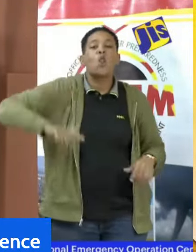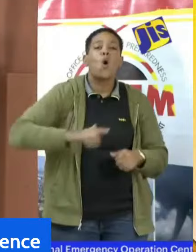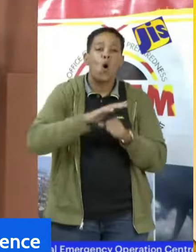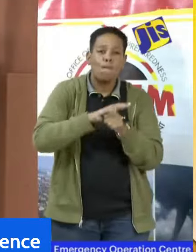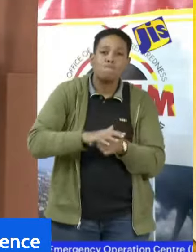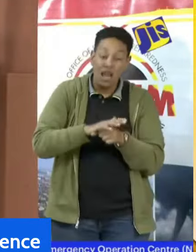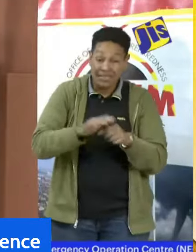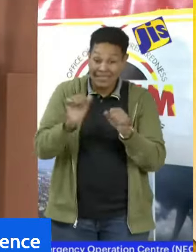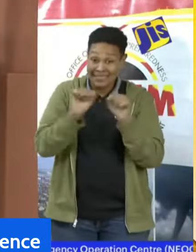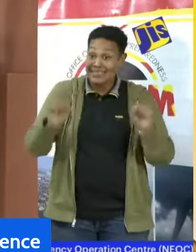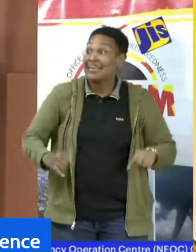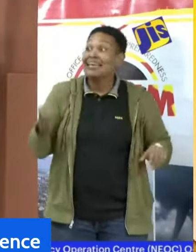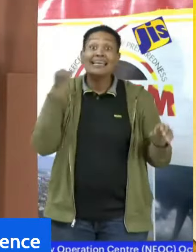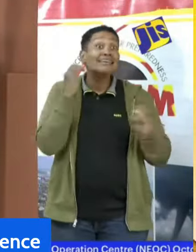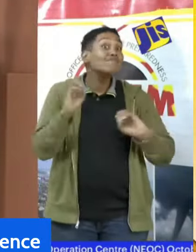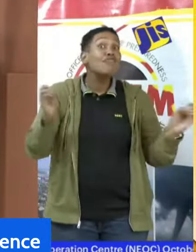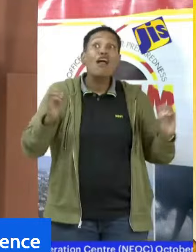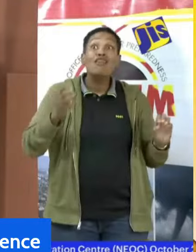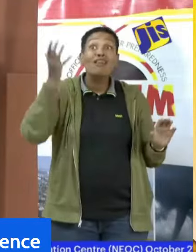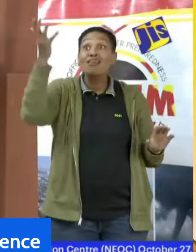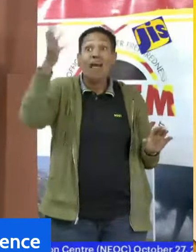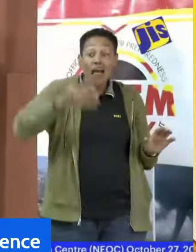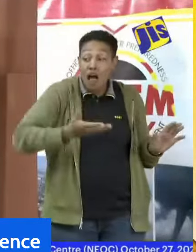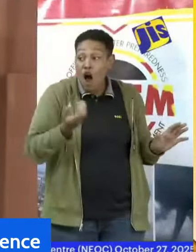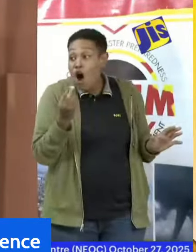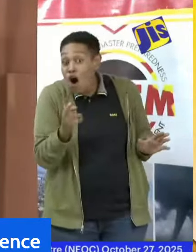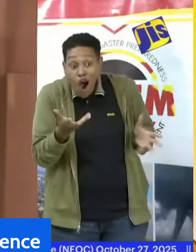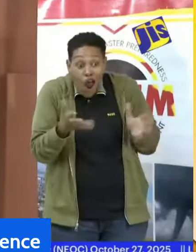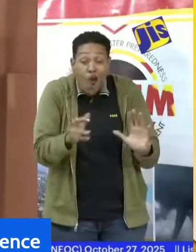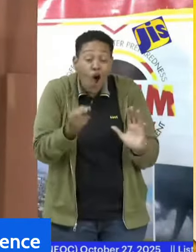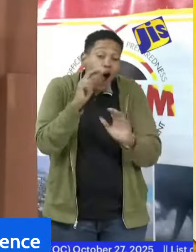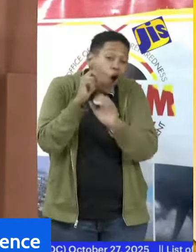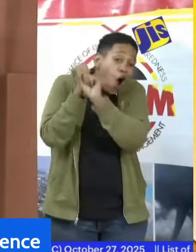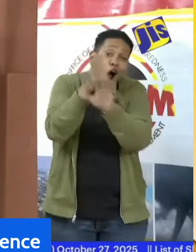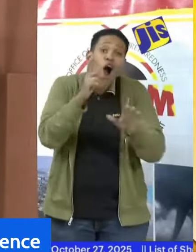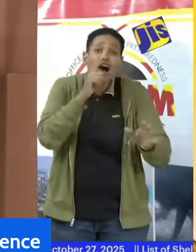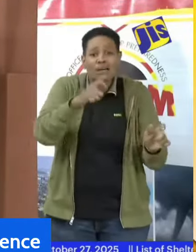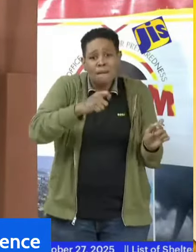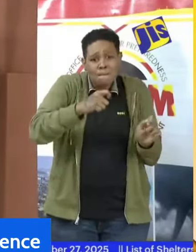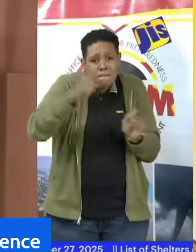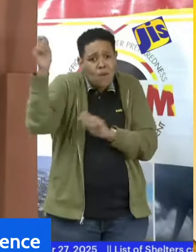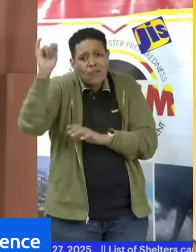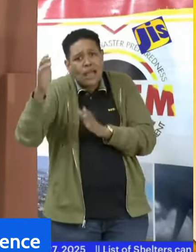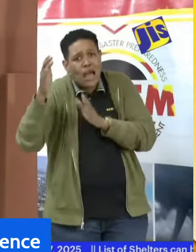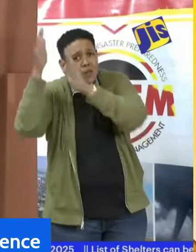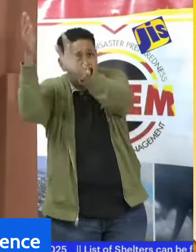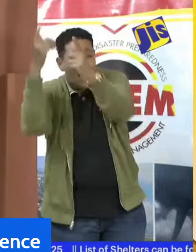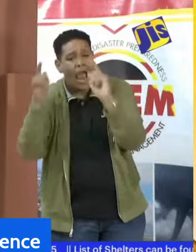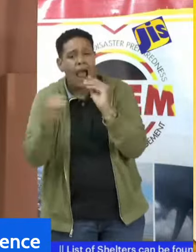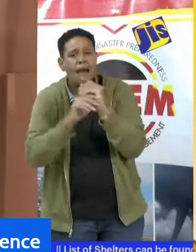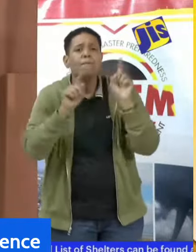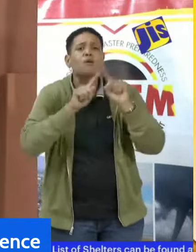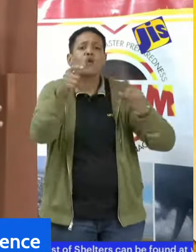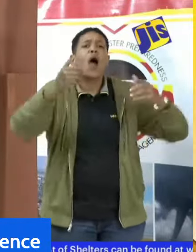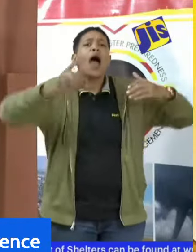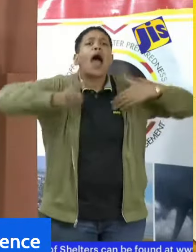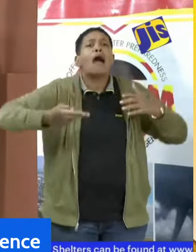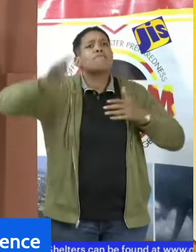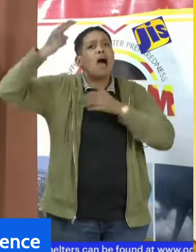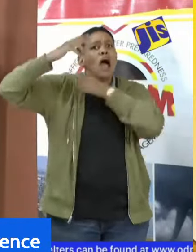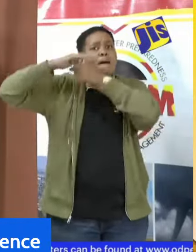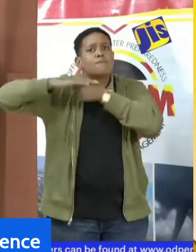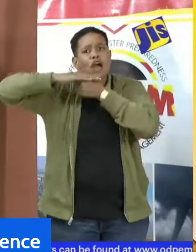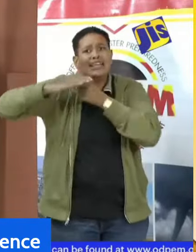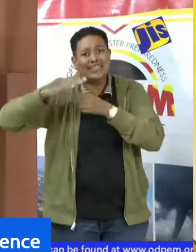system. If there is nothing that is allowing it or causing it to be steered in that general direction, but you have the high pressure